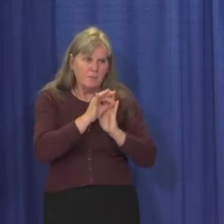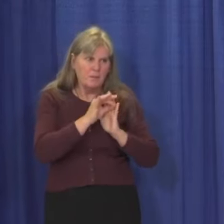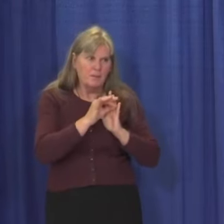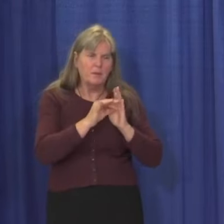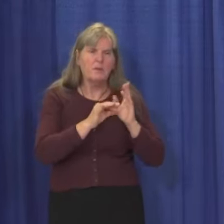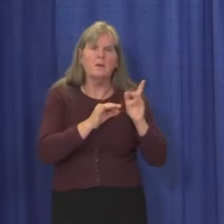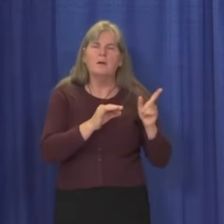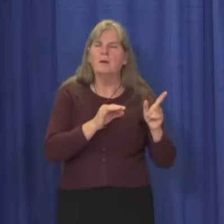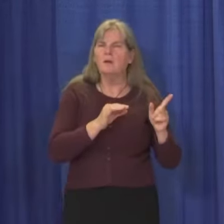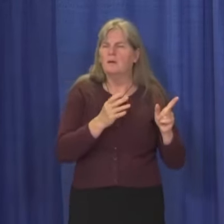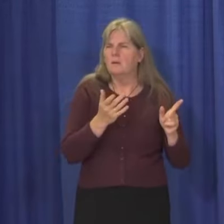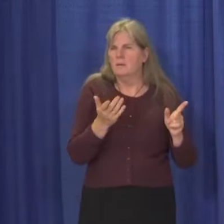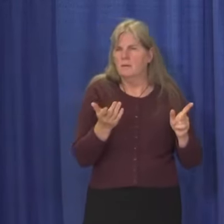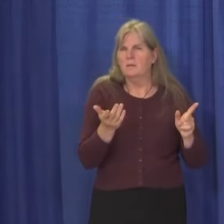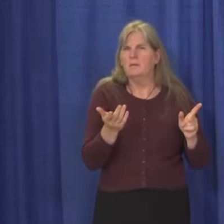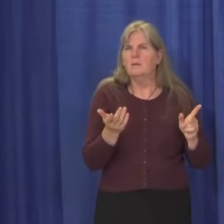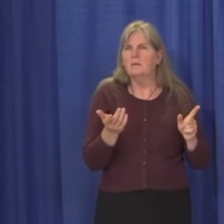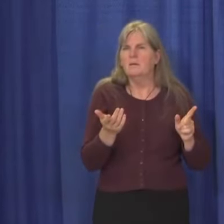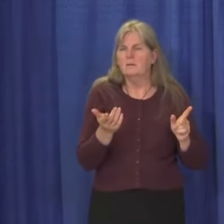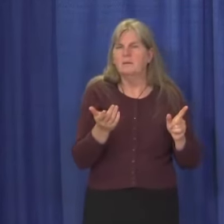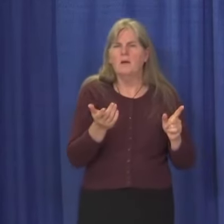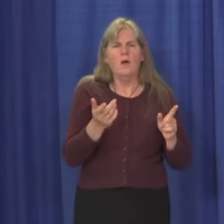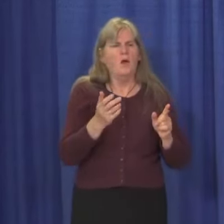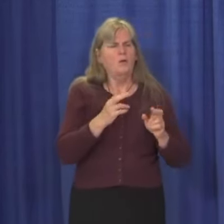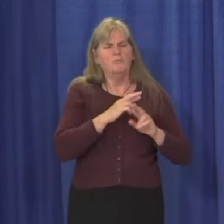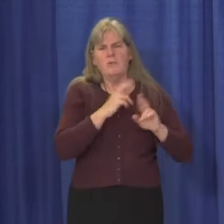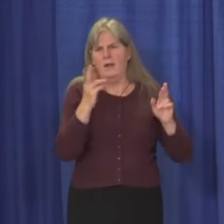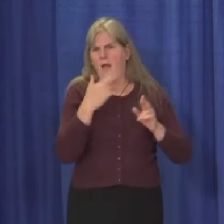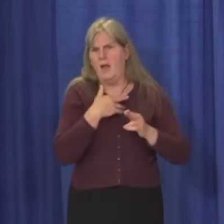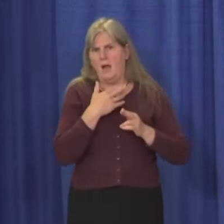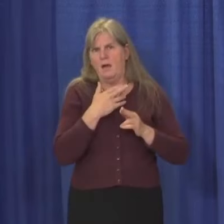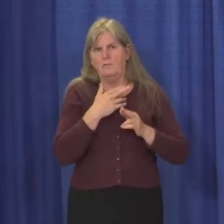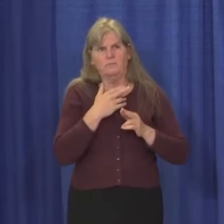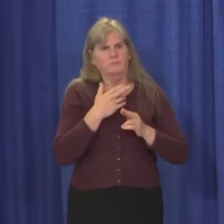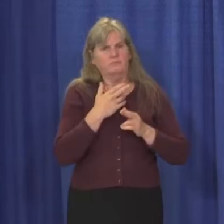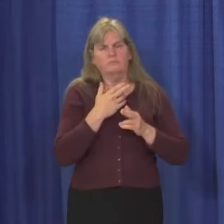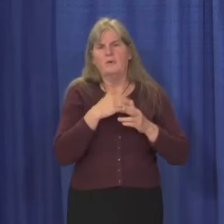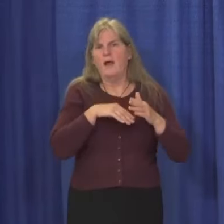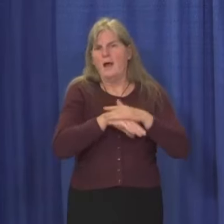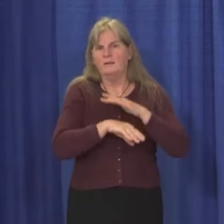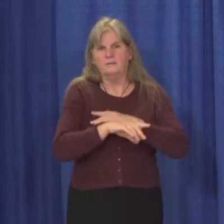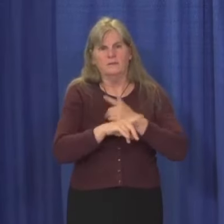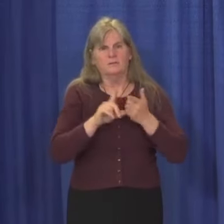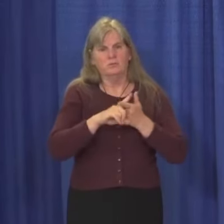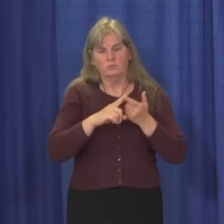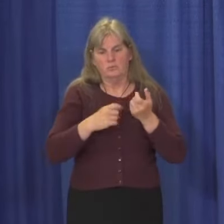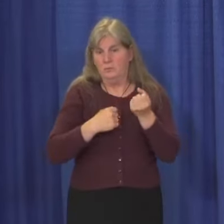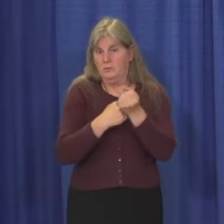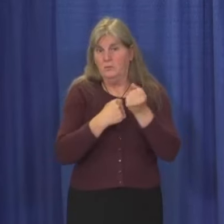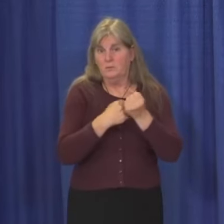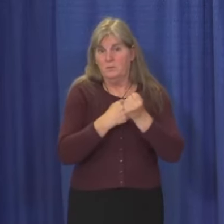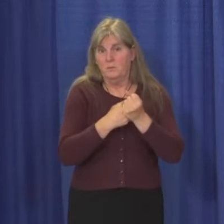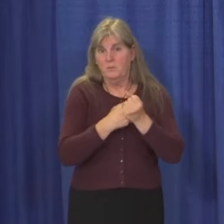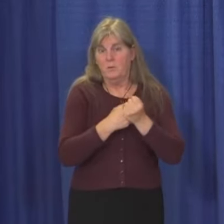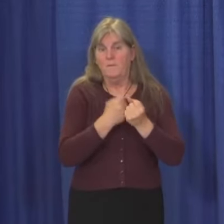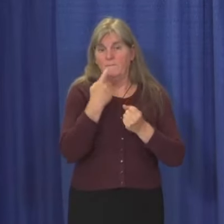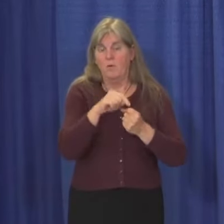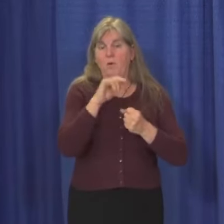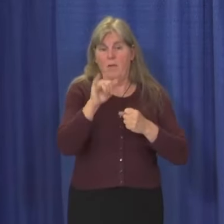have access to primary care supports if symptoms occur that might be compatible with long